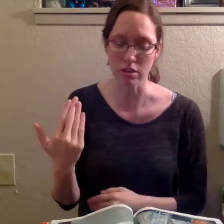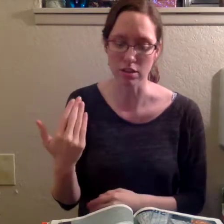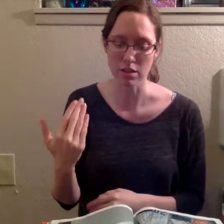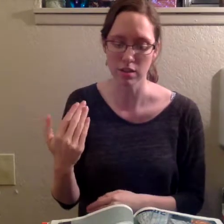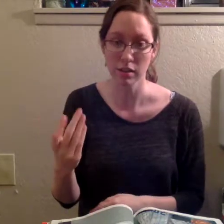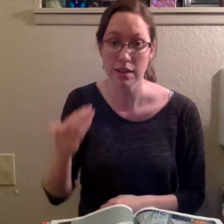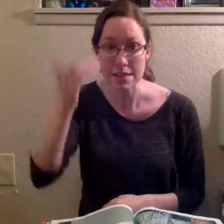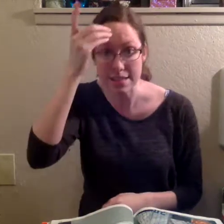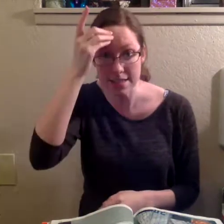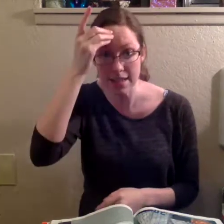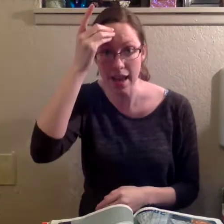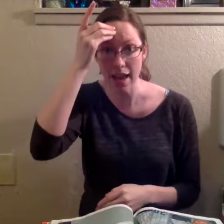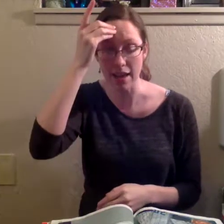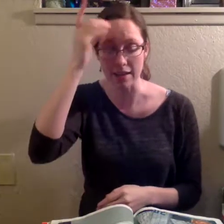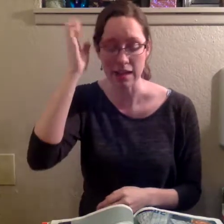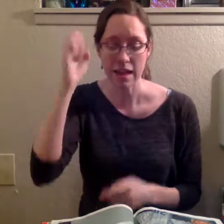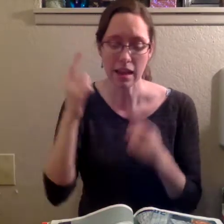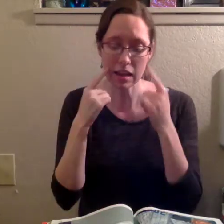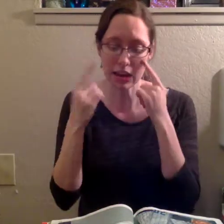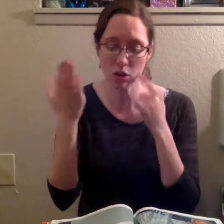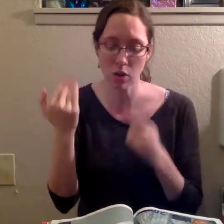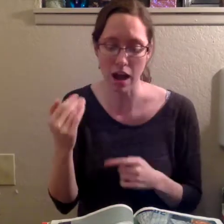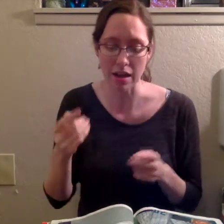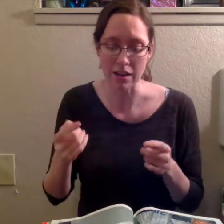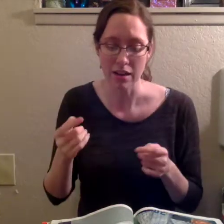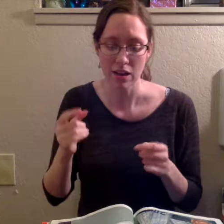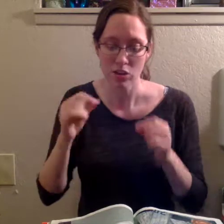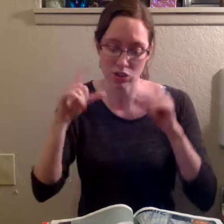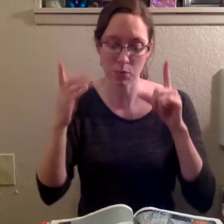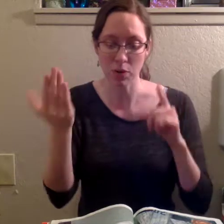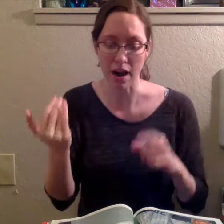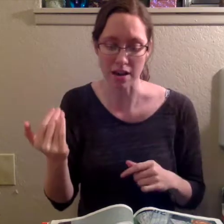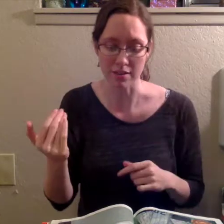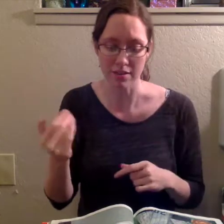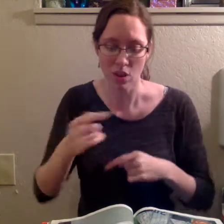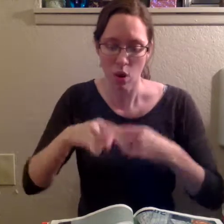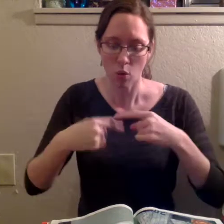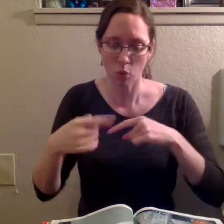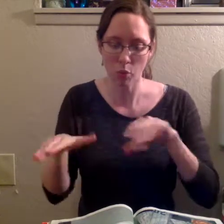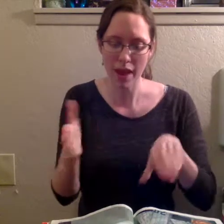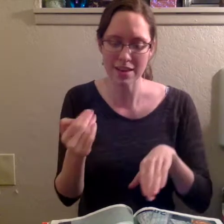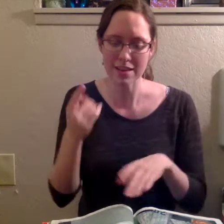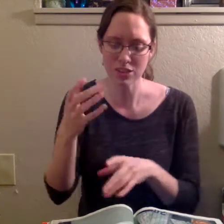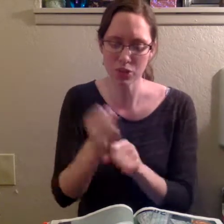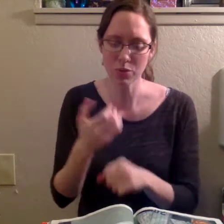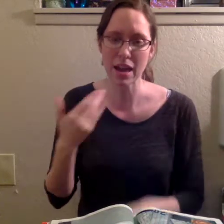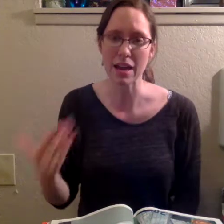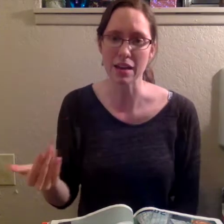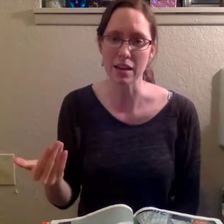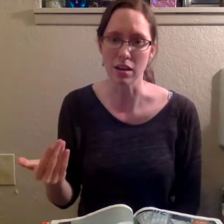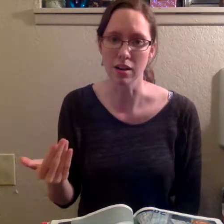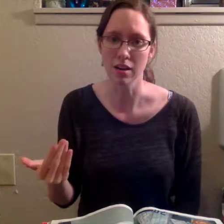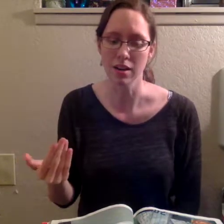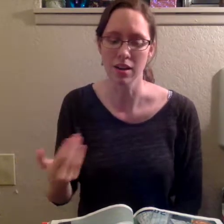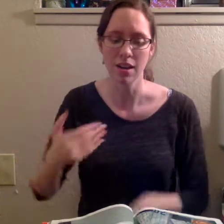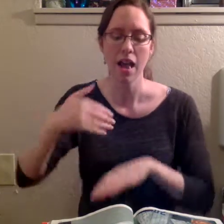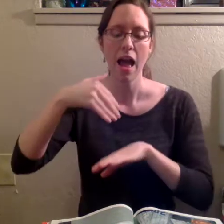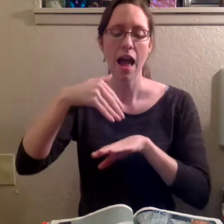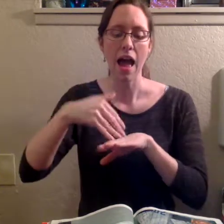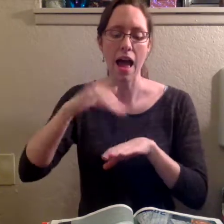turned. "Dad!" he cried, surprised. "When did you get here?" "At